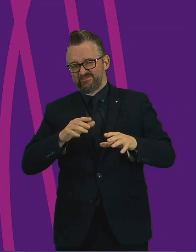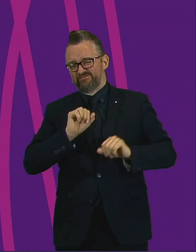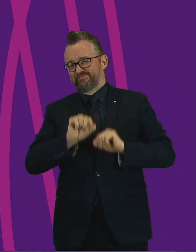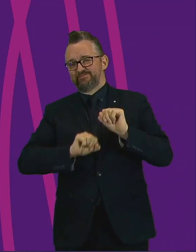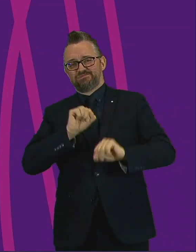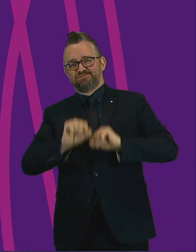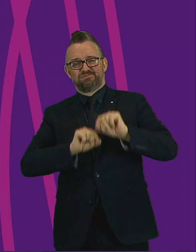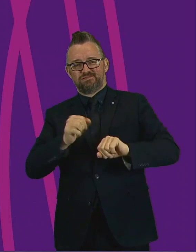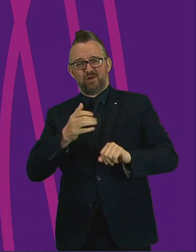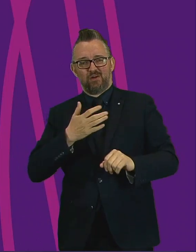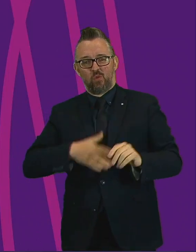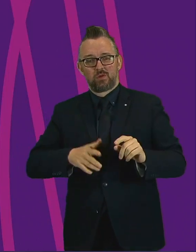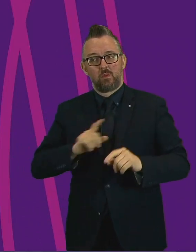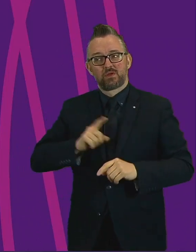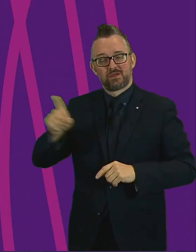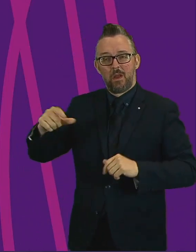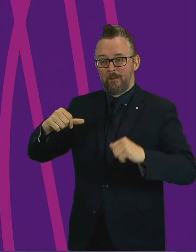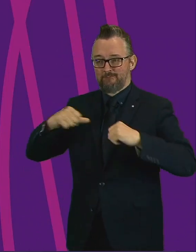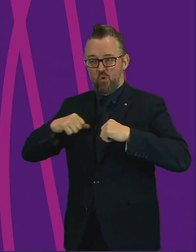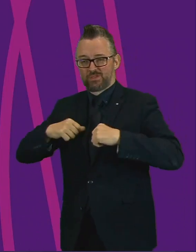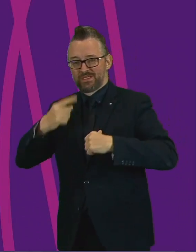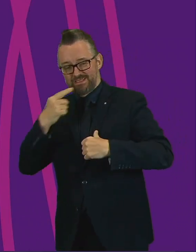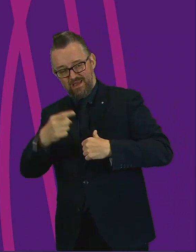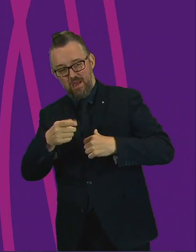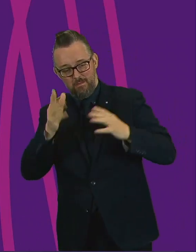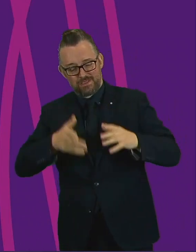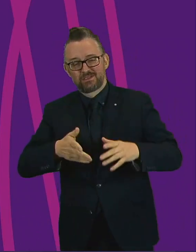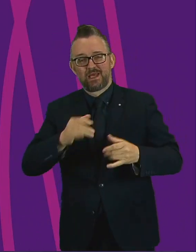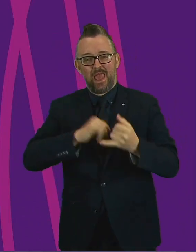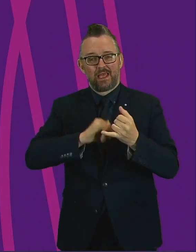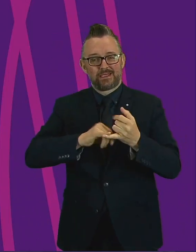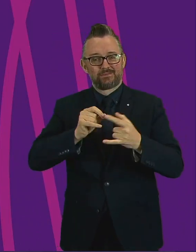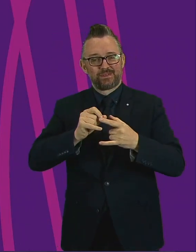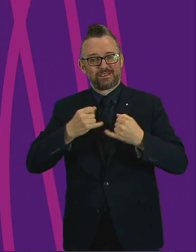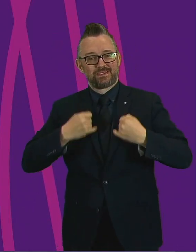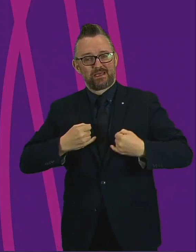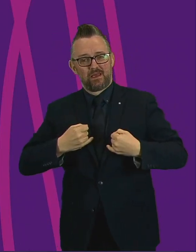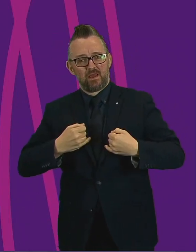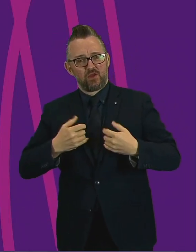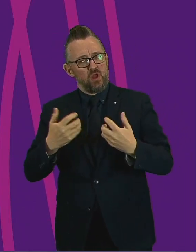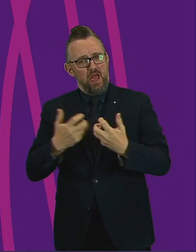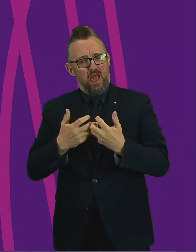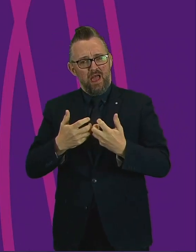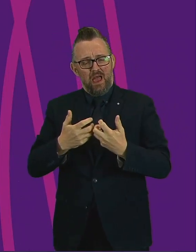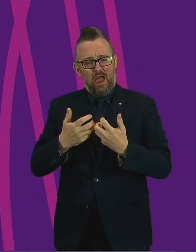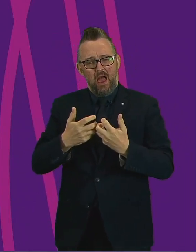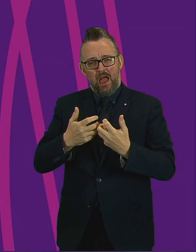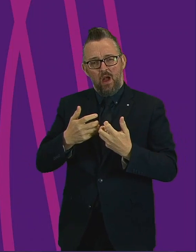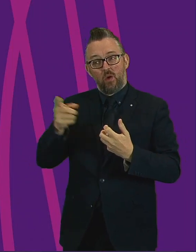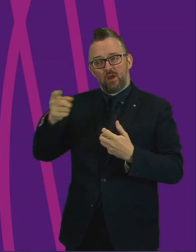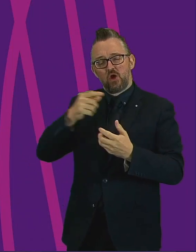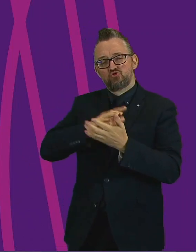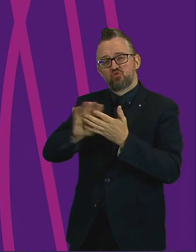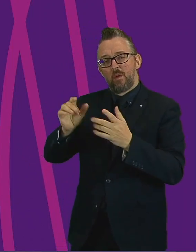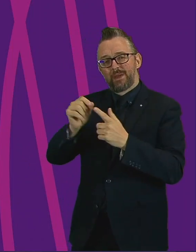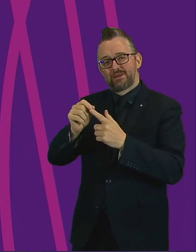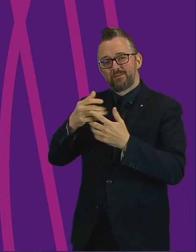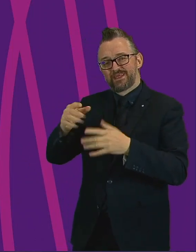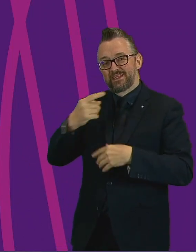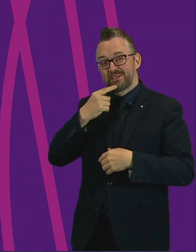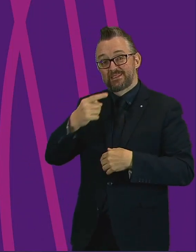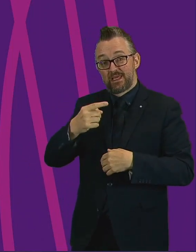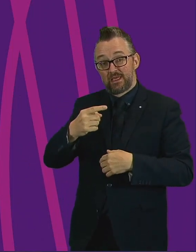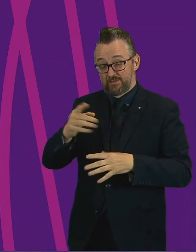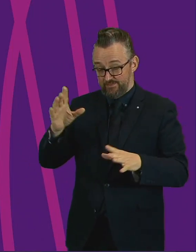reluctance for employers to take statutory sick pay, and what is her response to comments from Professor Pennington, who has